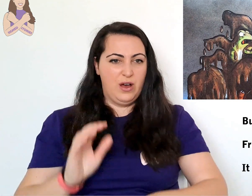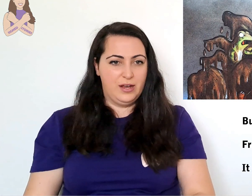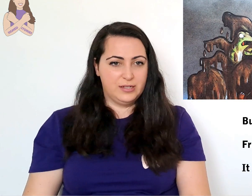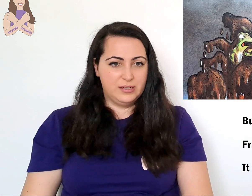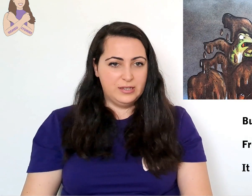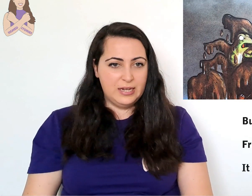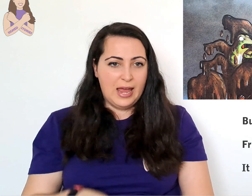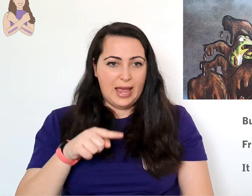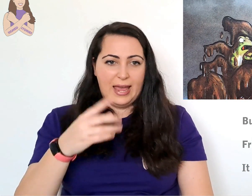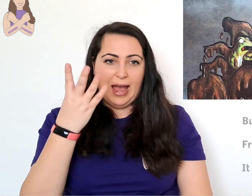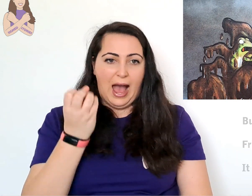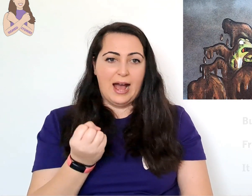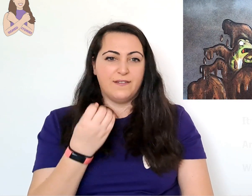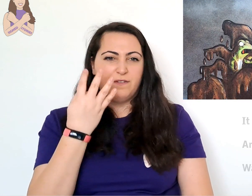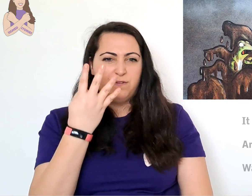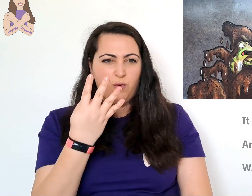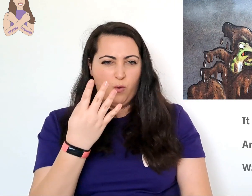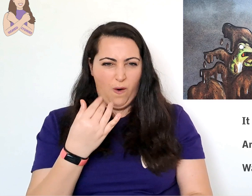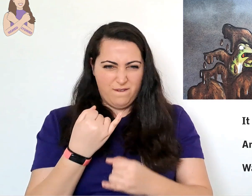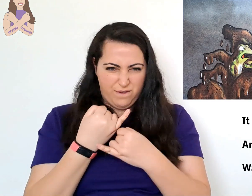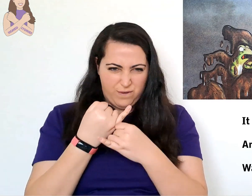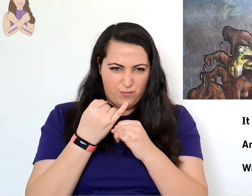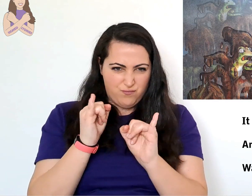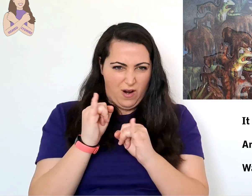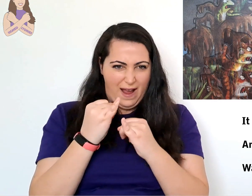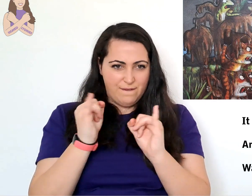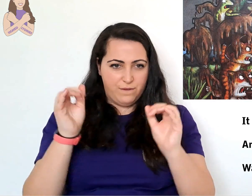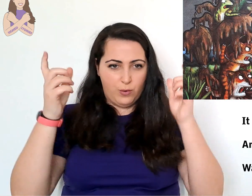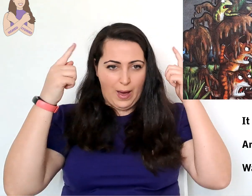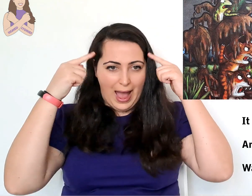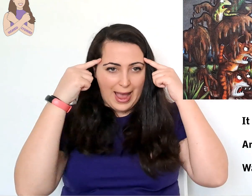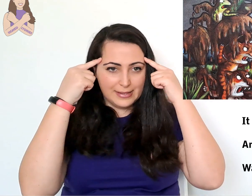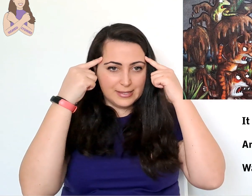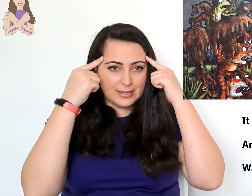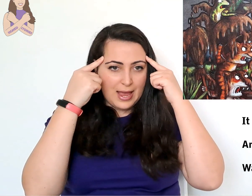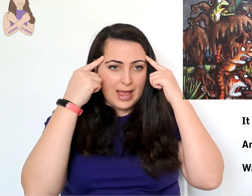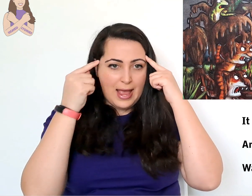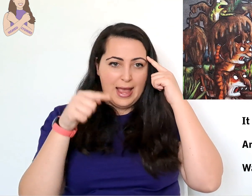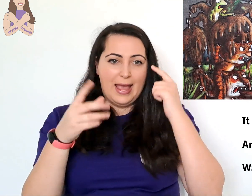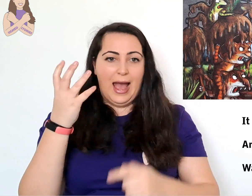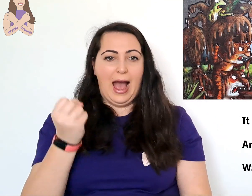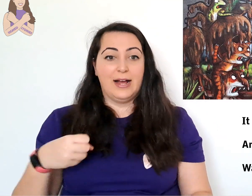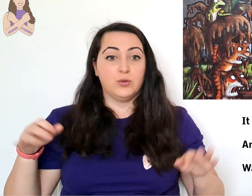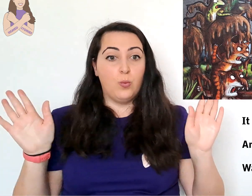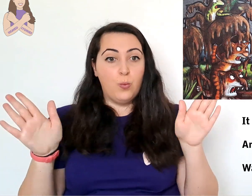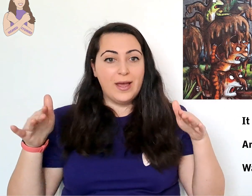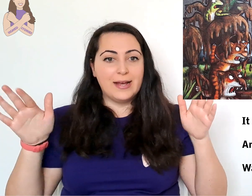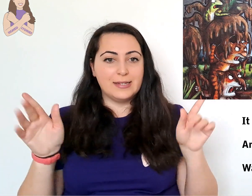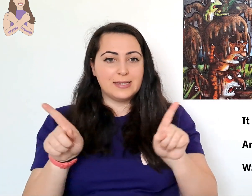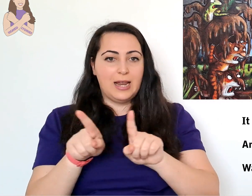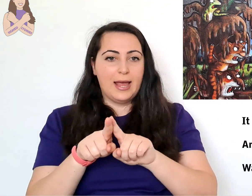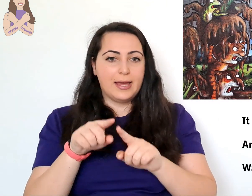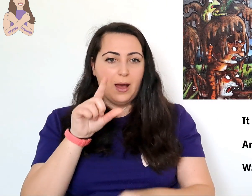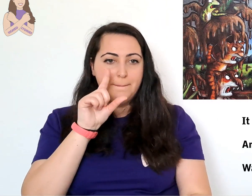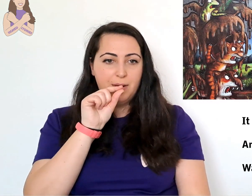furred. It had 4 frightful heads. It had wings like a